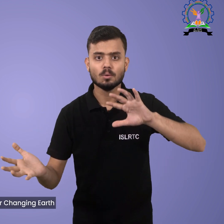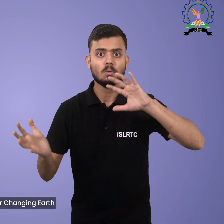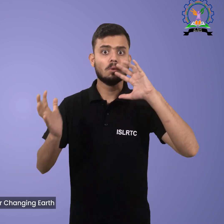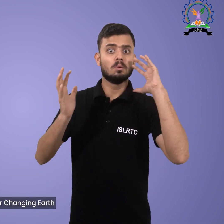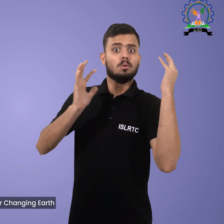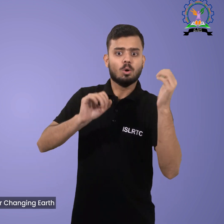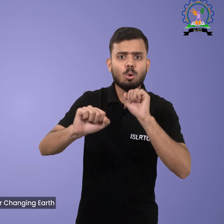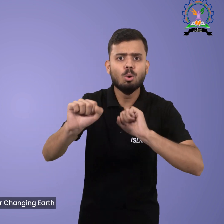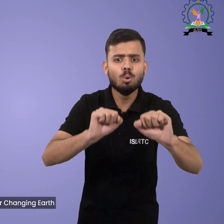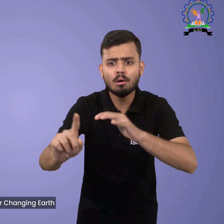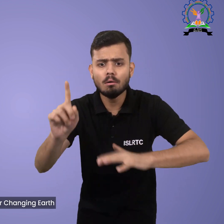are changing Earth.